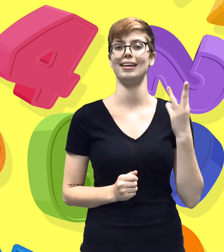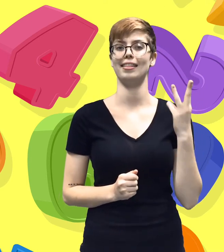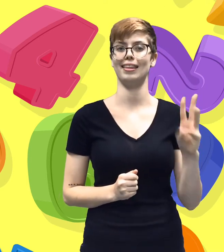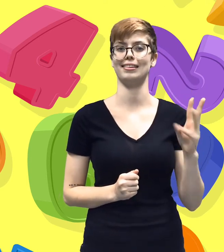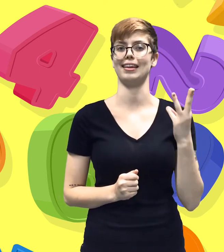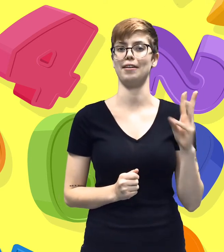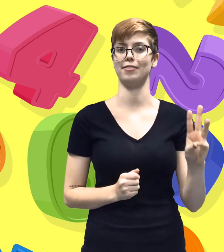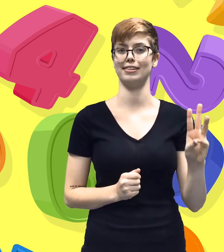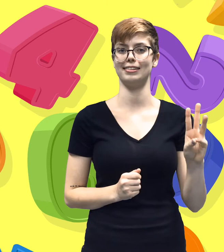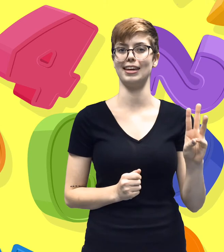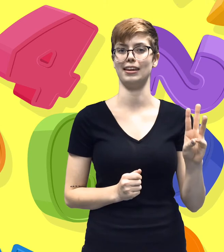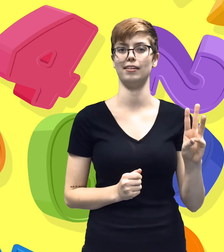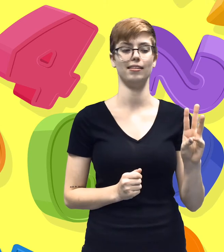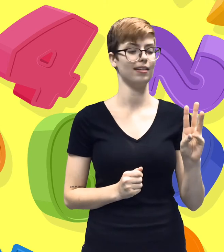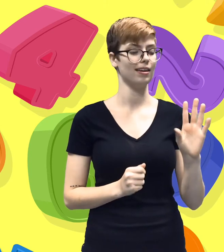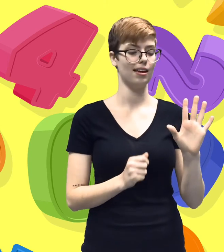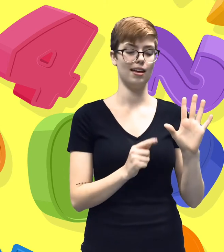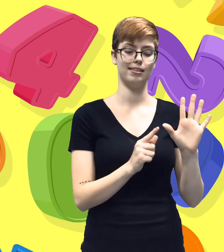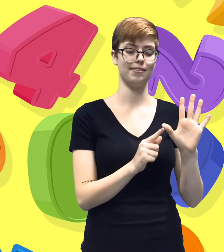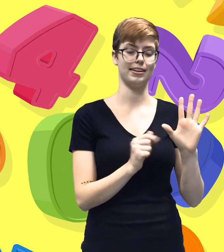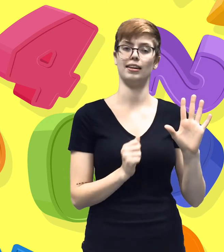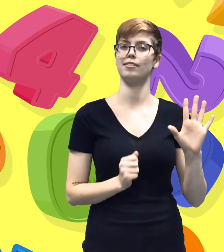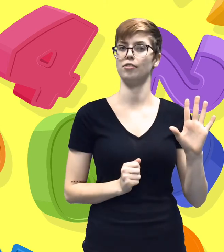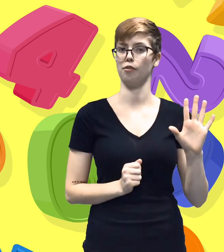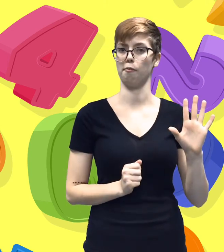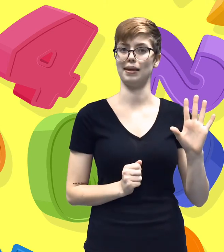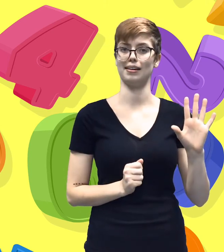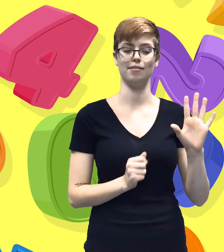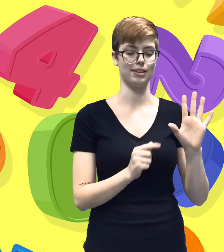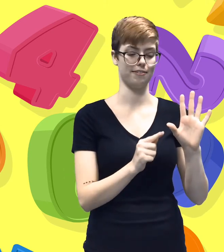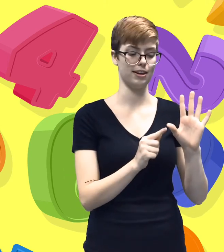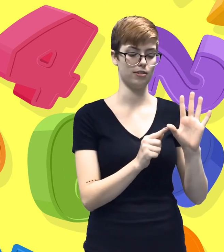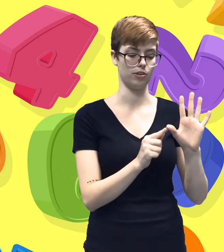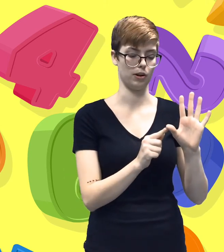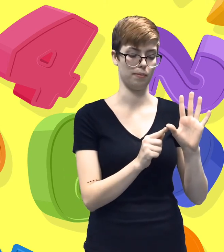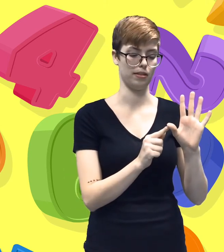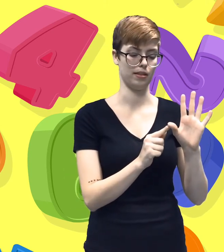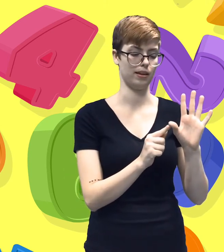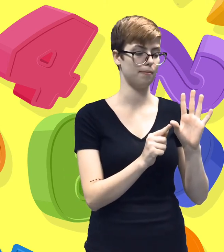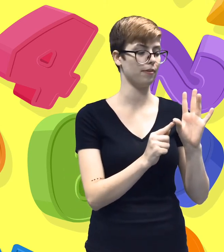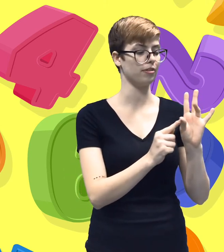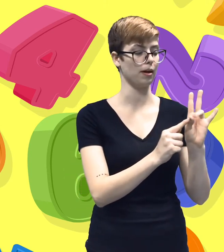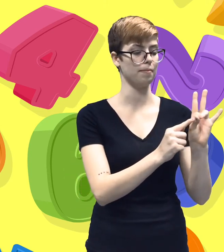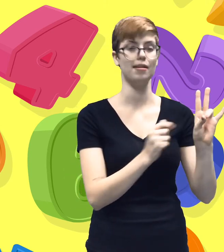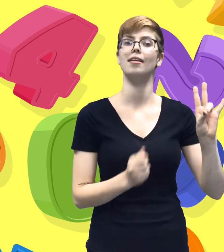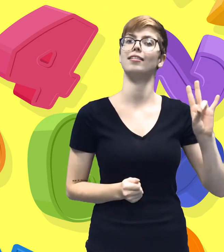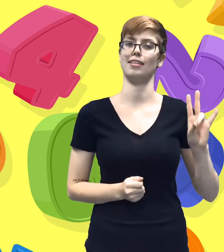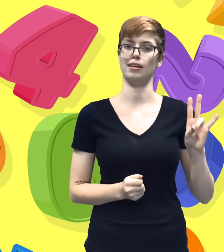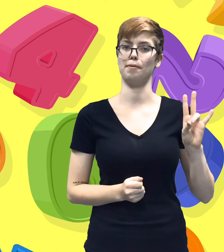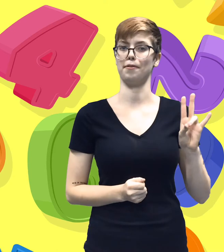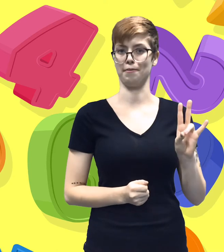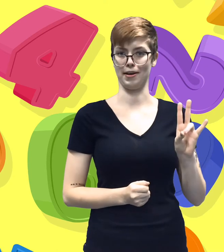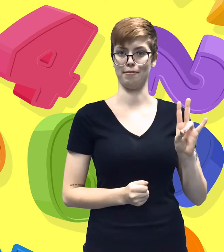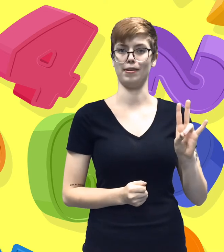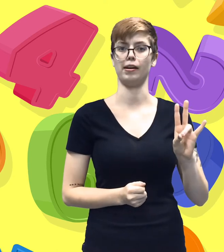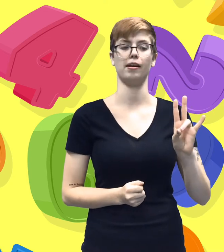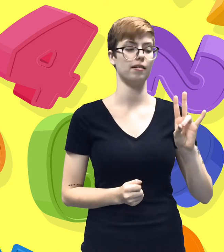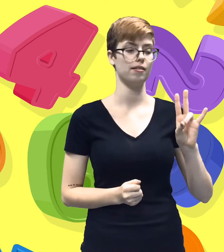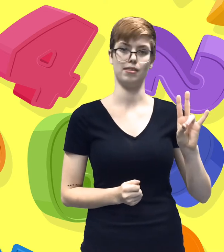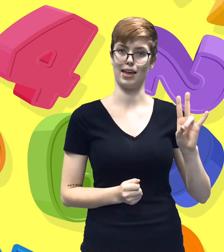That's a sign for 16. 17 starts with a base sign of 7, so you're going to put the tip of your thumb to the tip of your ring finger. Then,